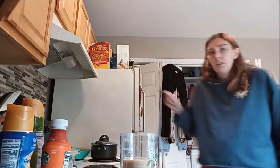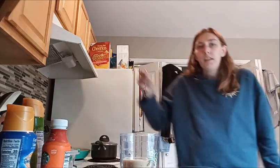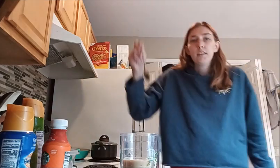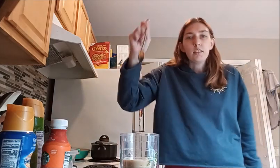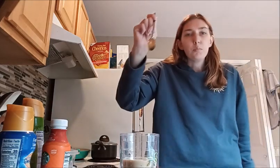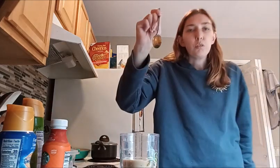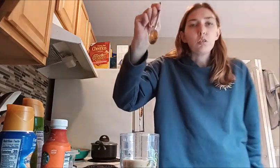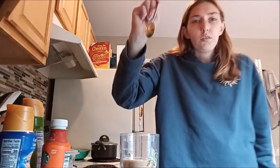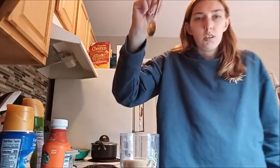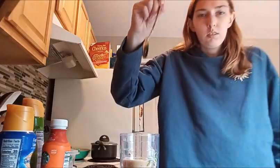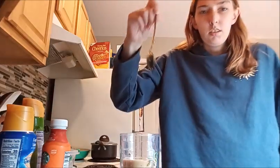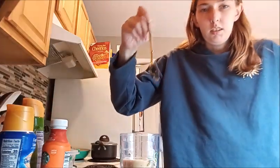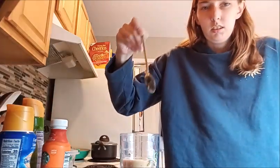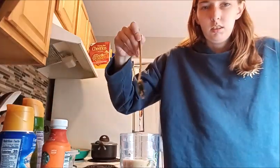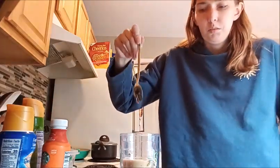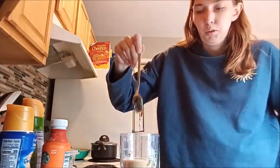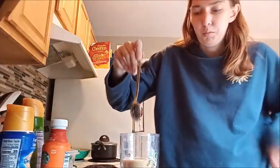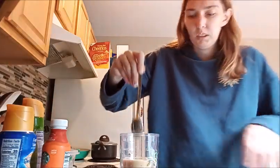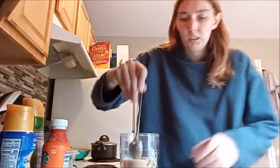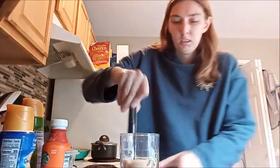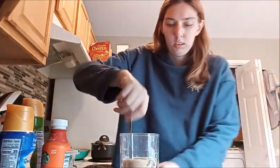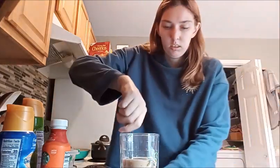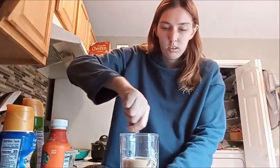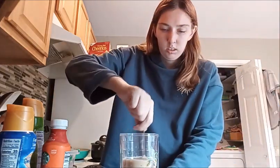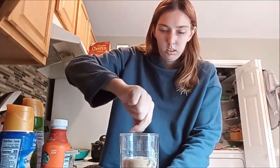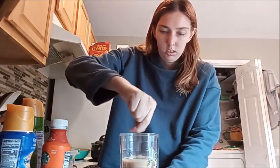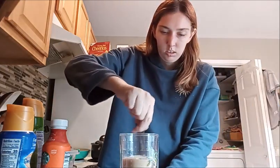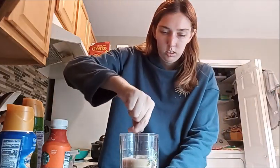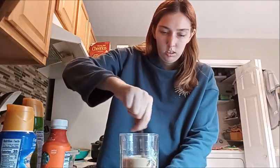I like these spoons for this purpose.